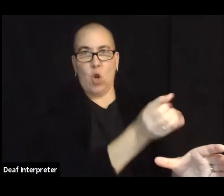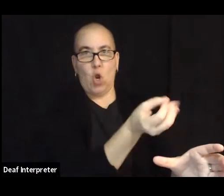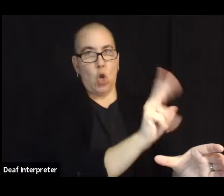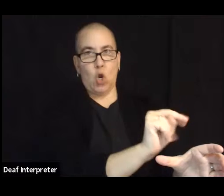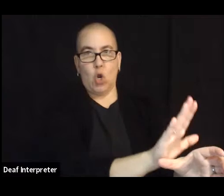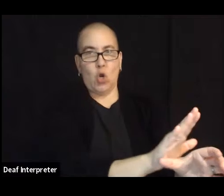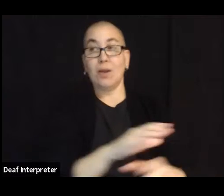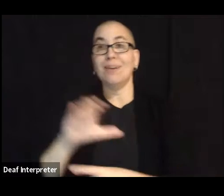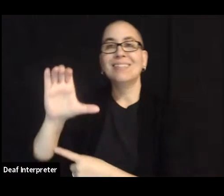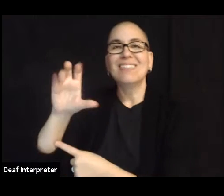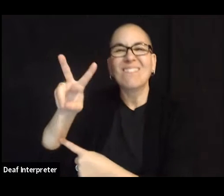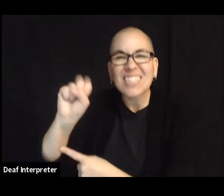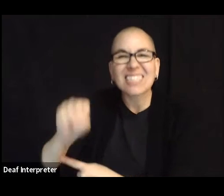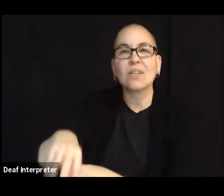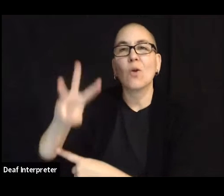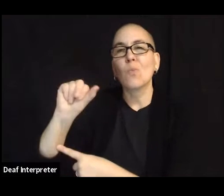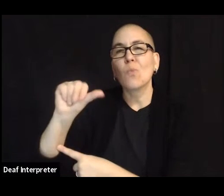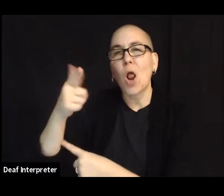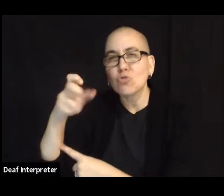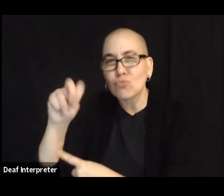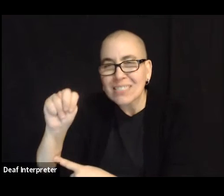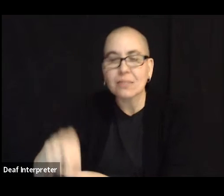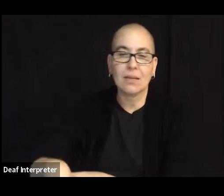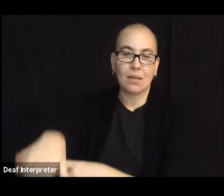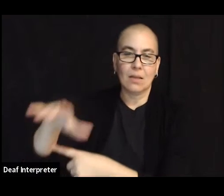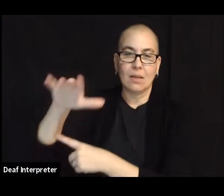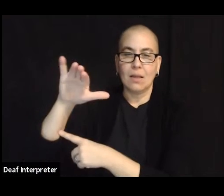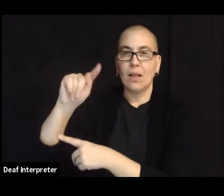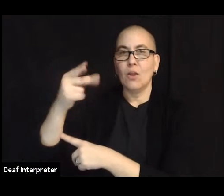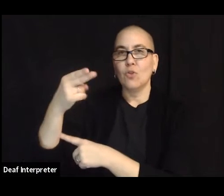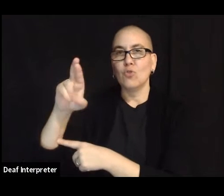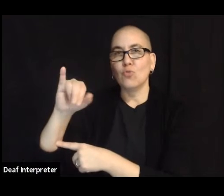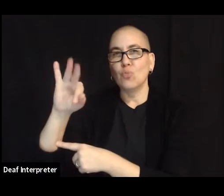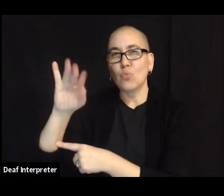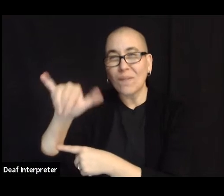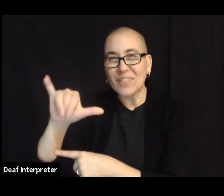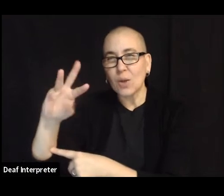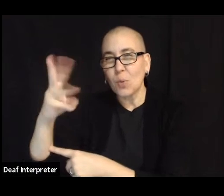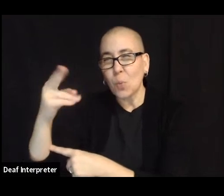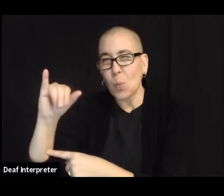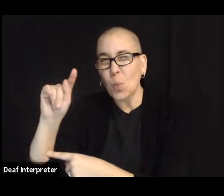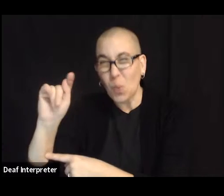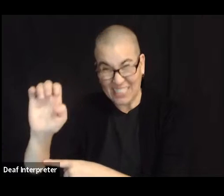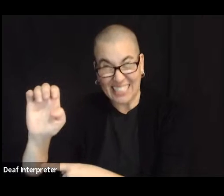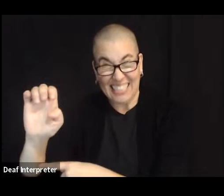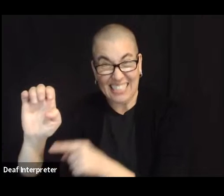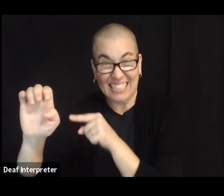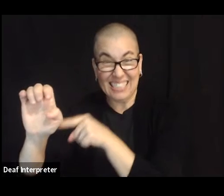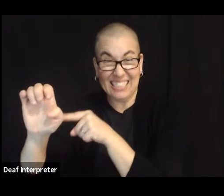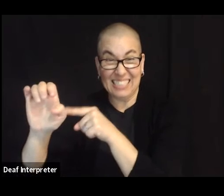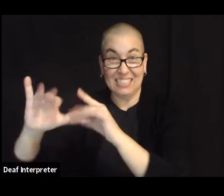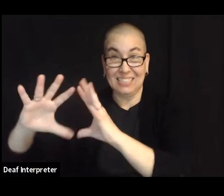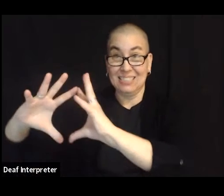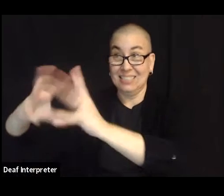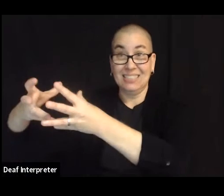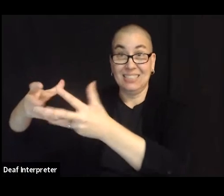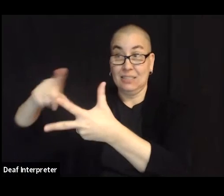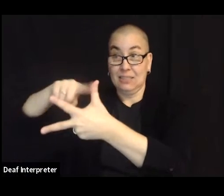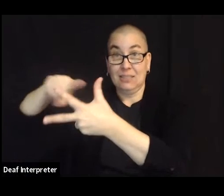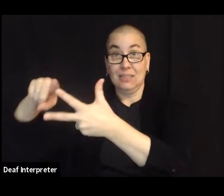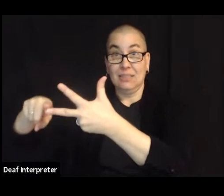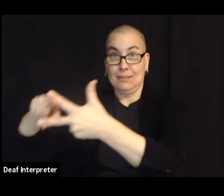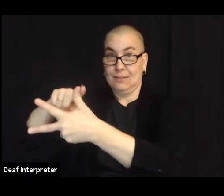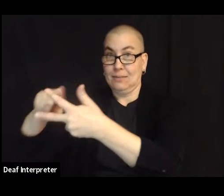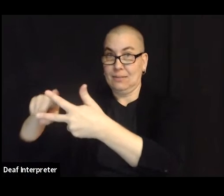throughout the state, but the process takes time. We hope Minnesotans will find the dashboard helpful to see where we are at by showing progress at